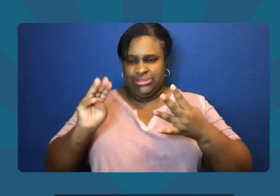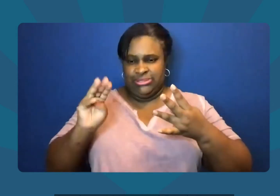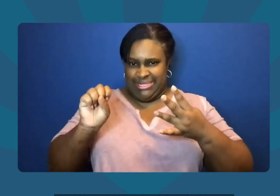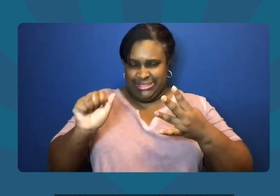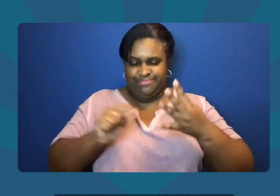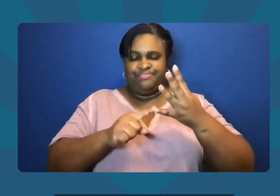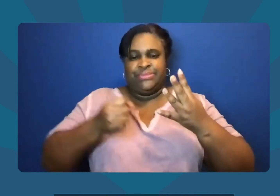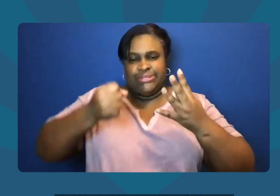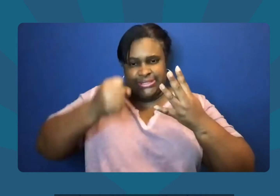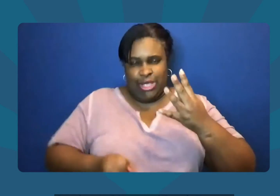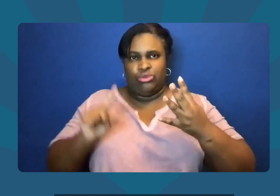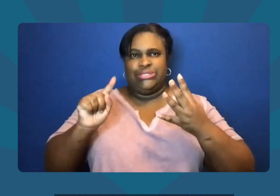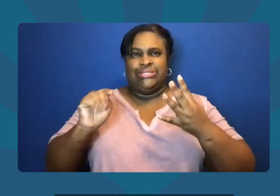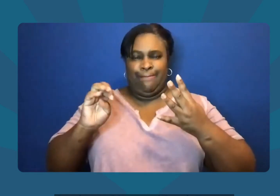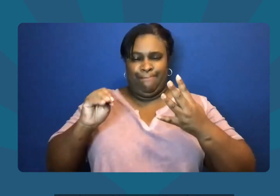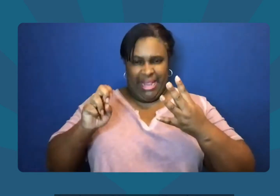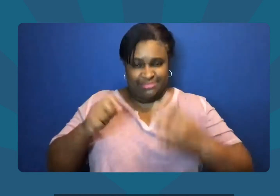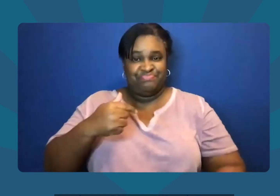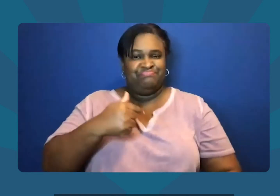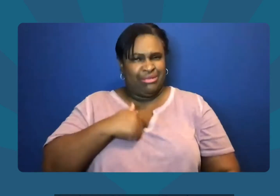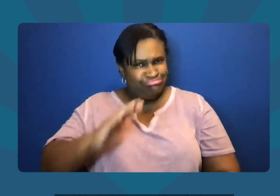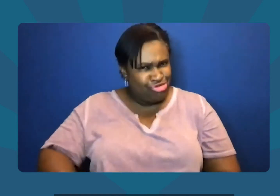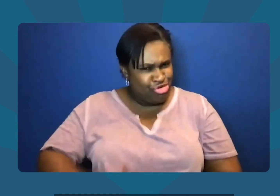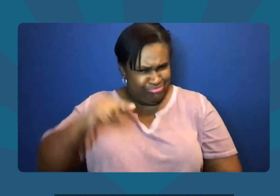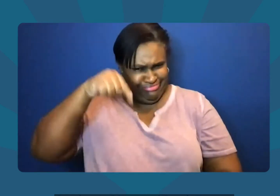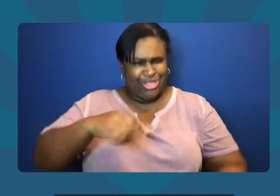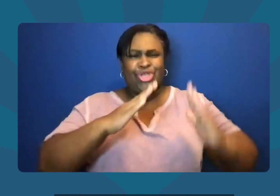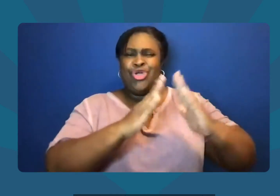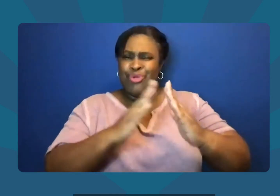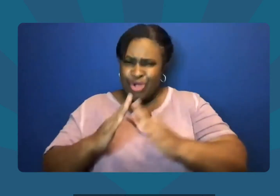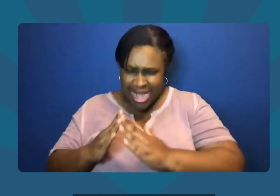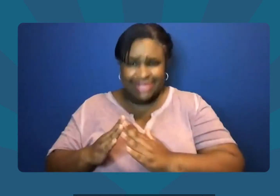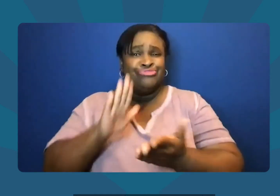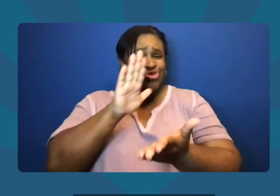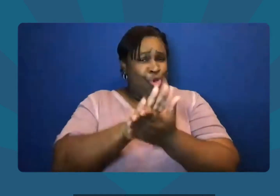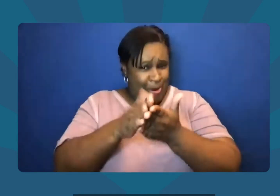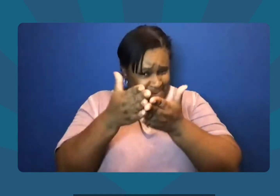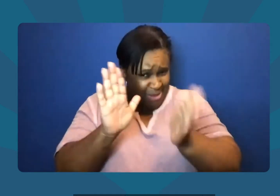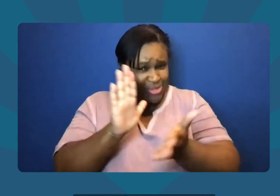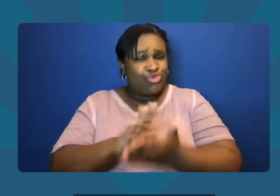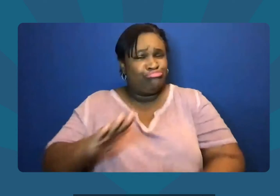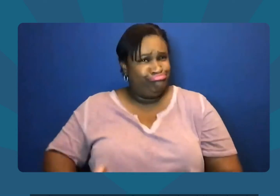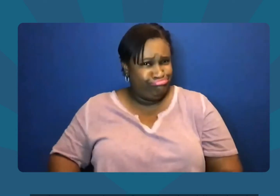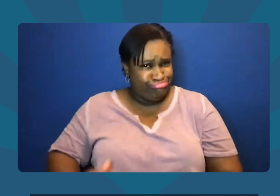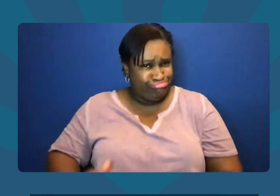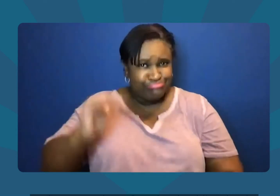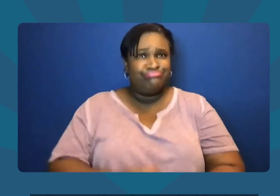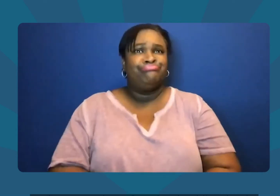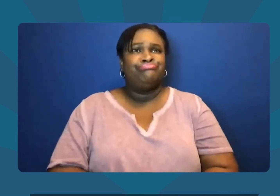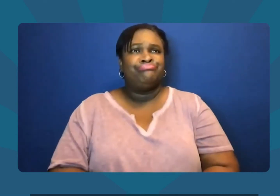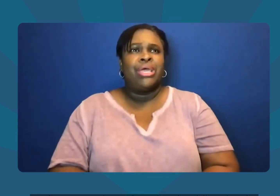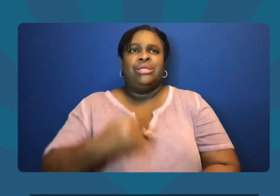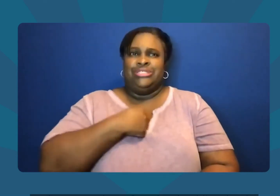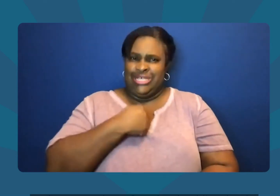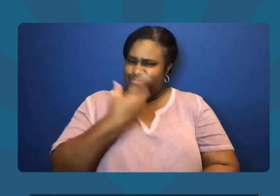Southwest Mesa, and South Tempe. I grew up in our community and am a product